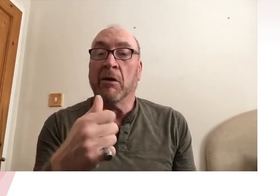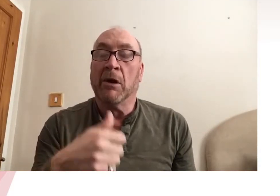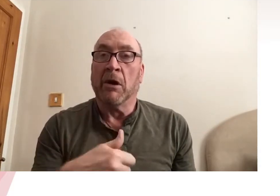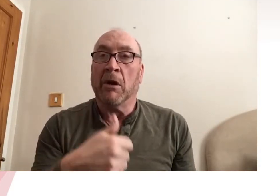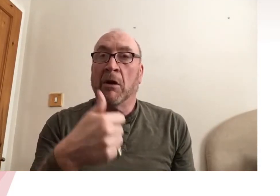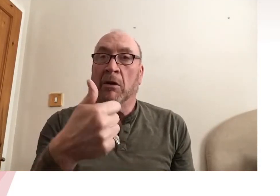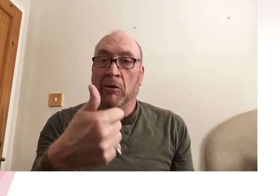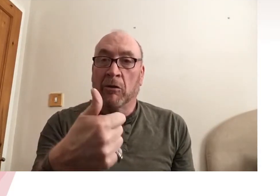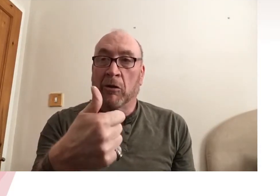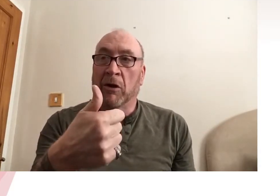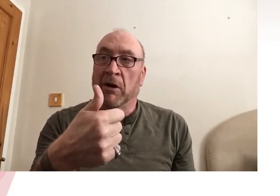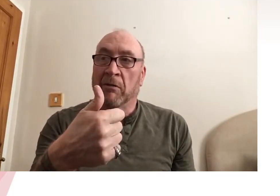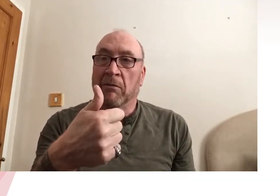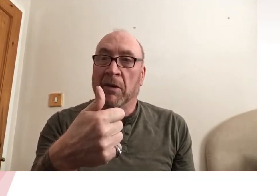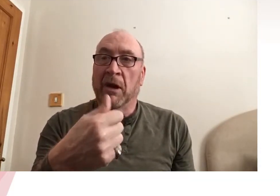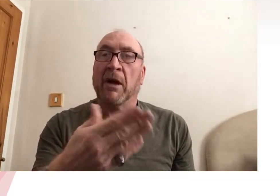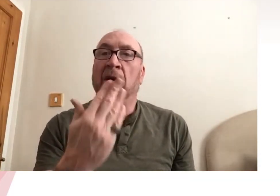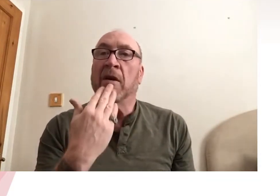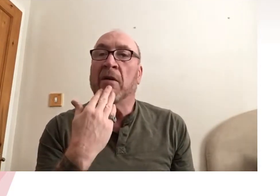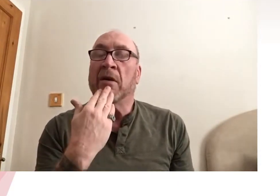you. Good,